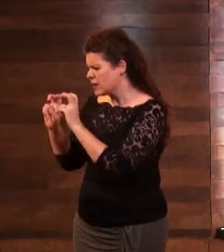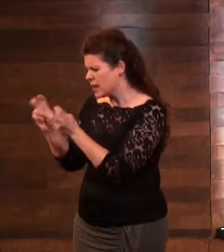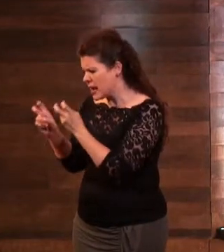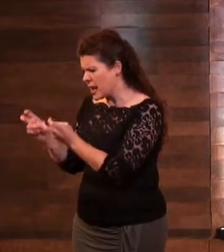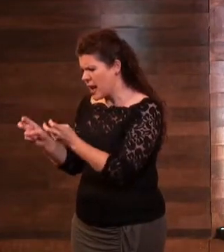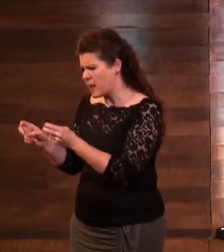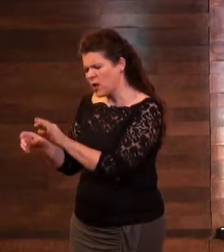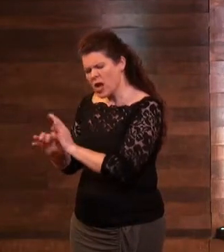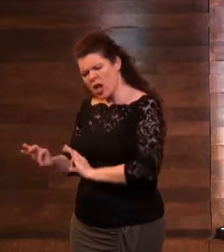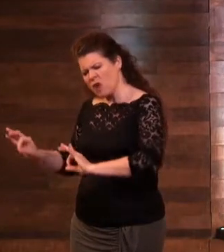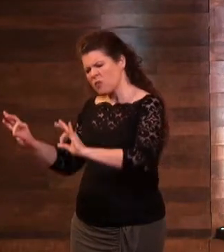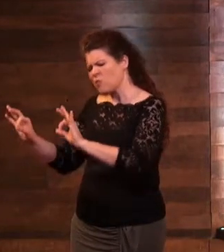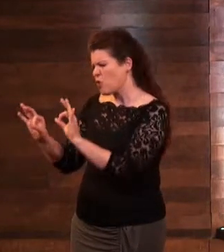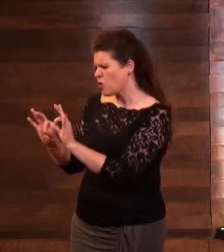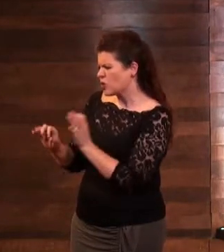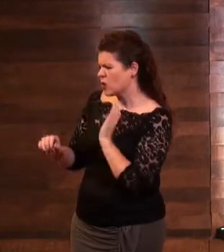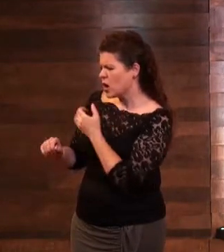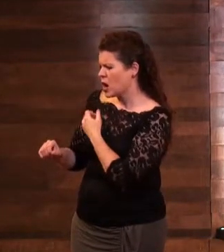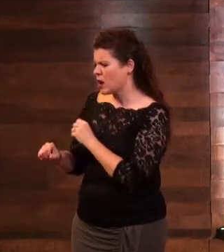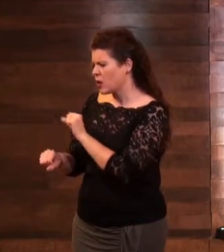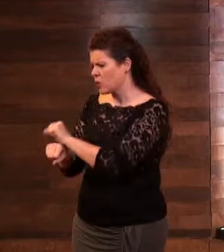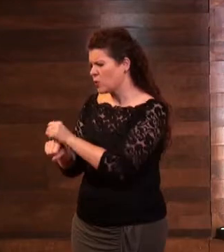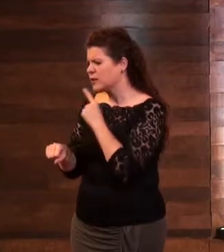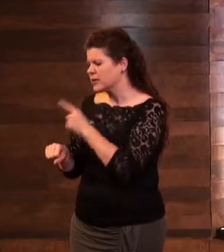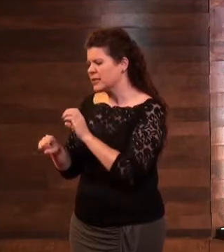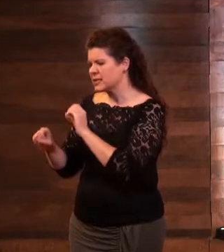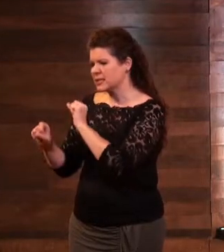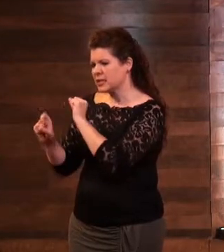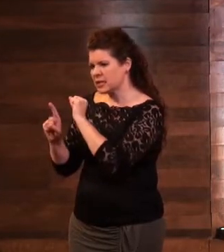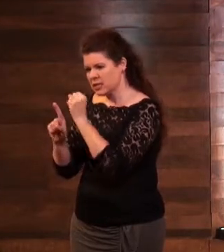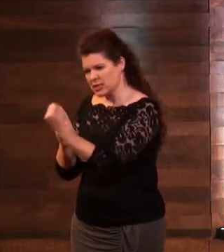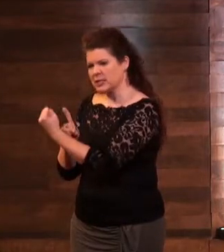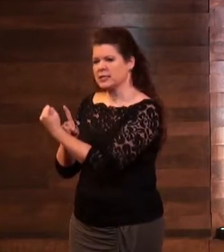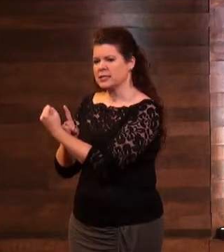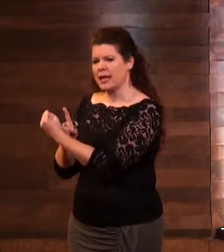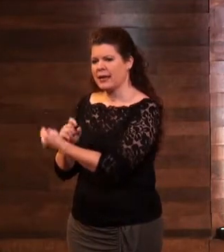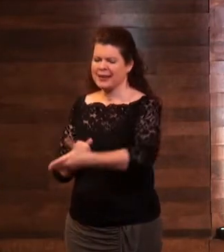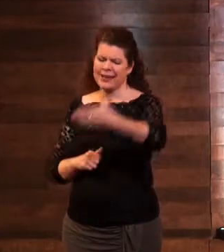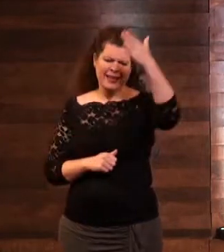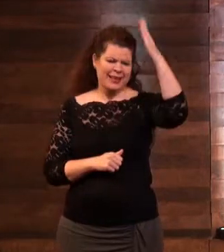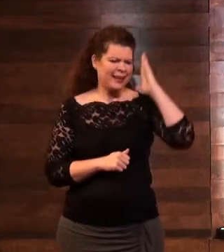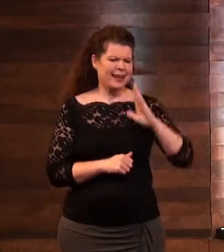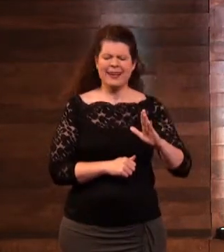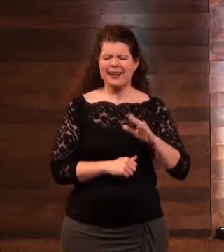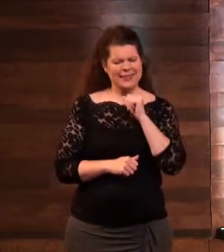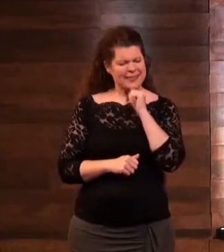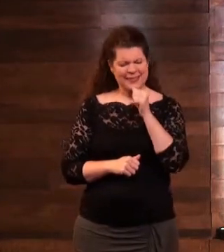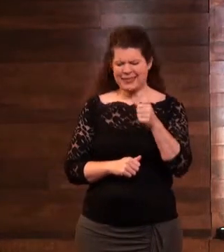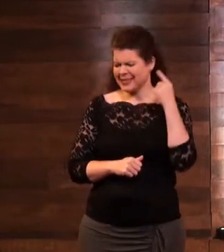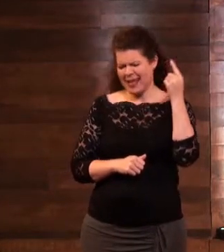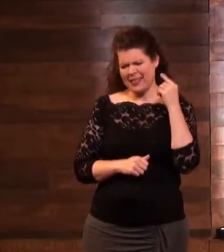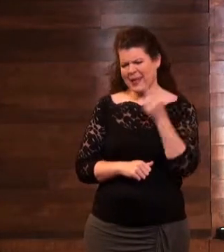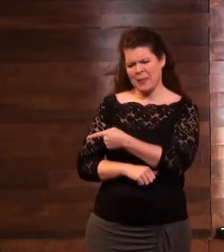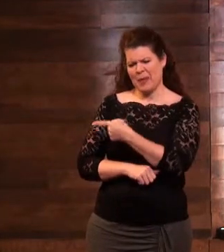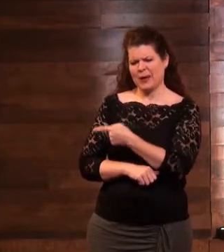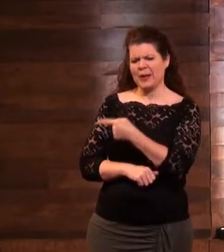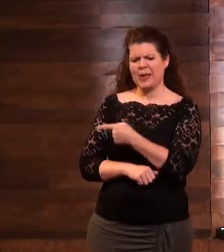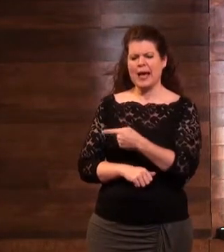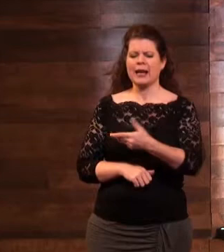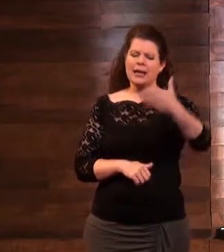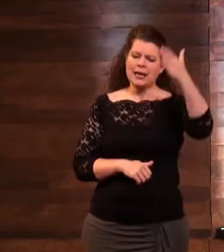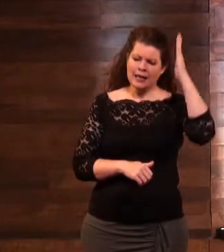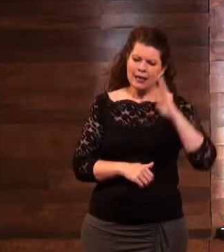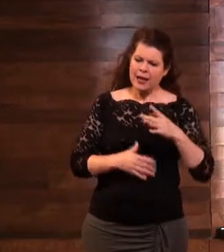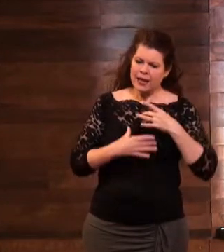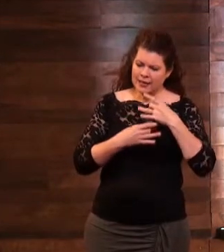work is to society. I got to tell you, God's really not concerned much about those things. What he's really